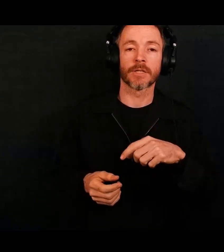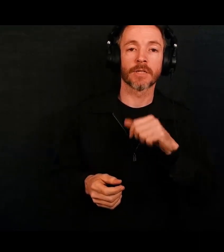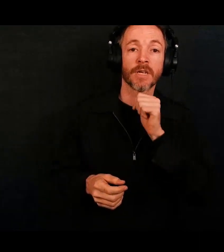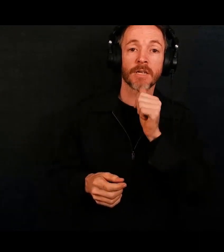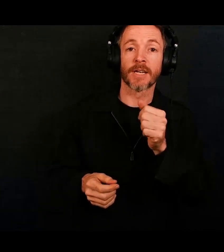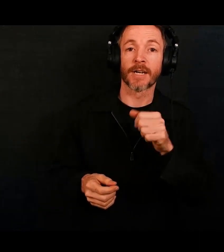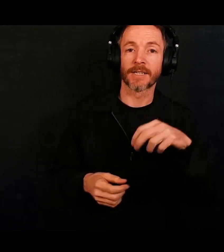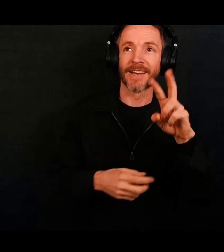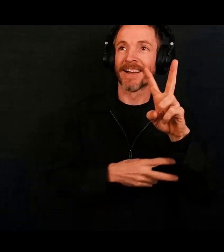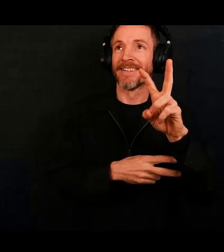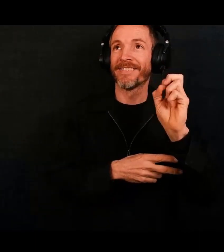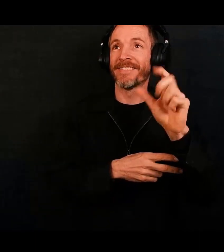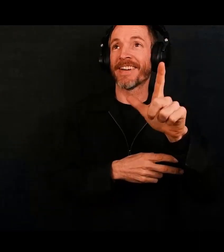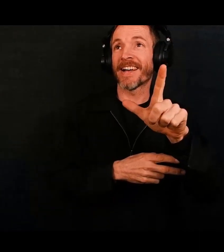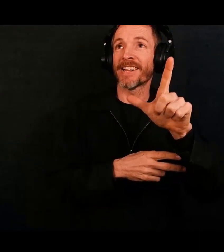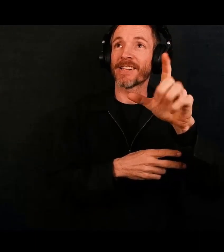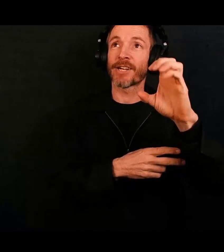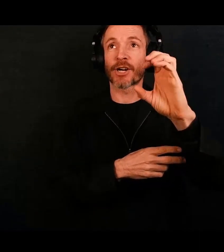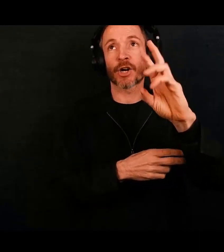Actually, it's not